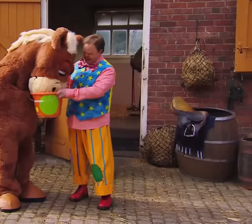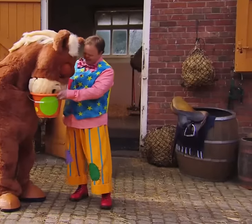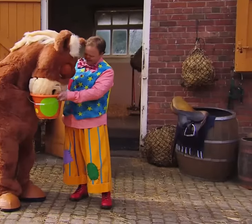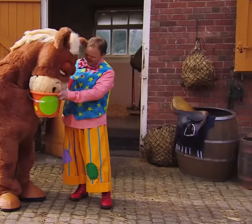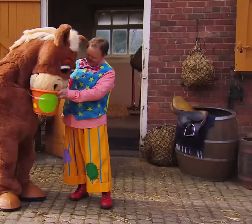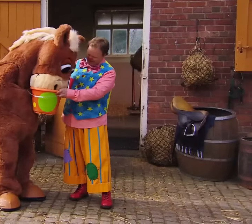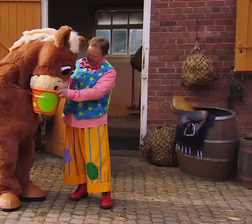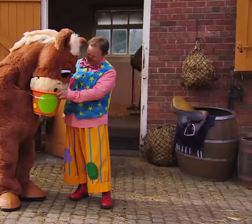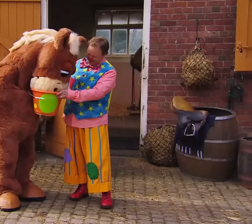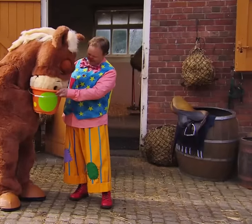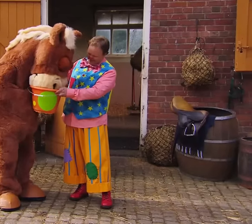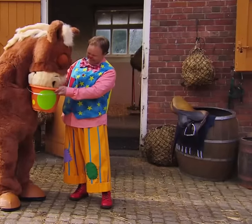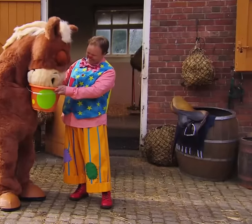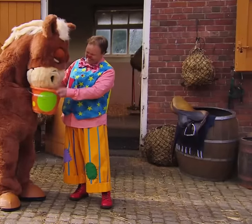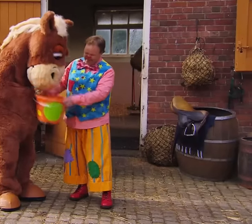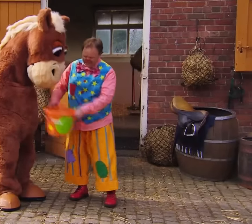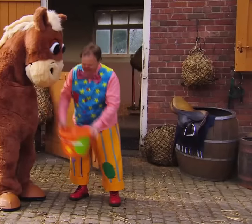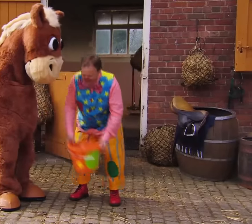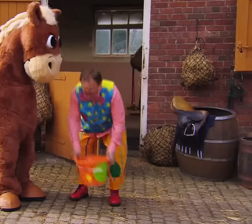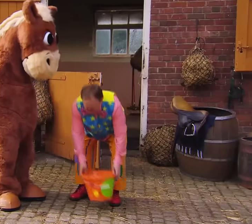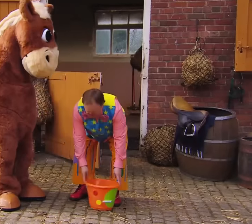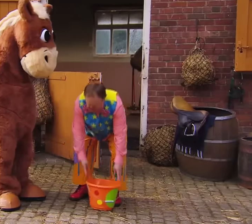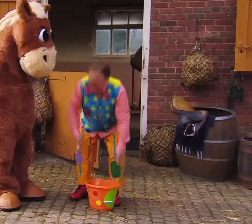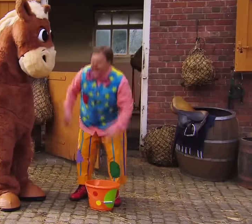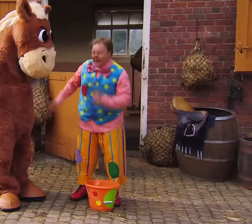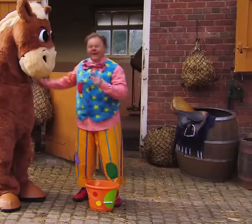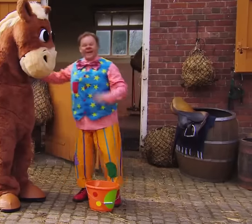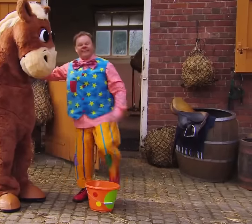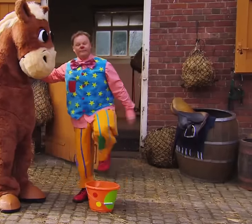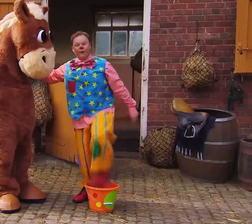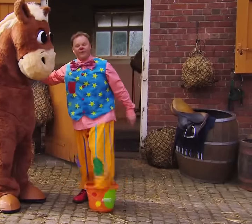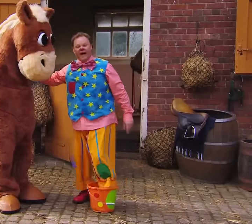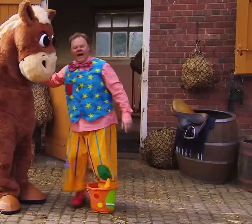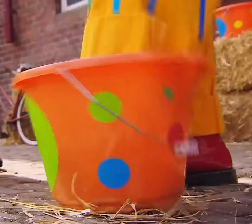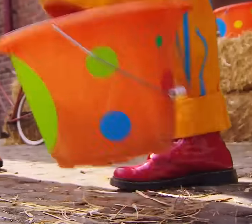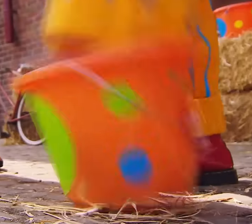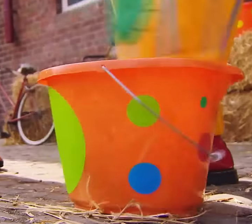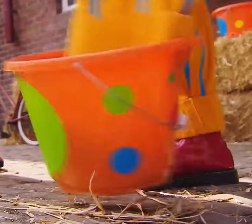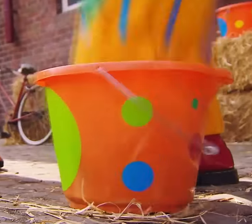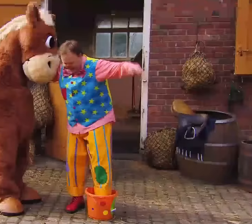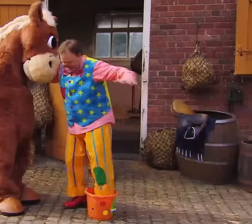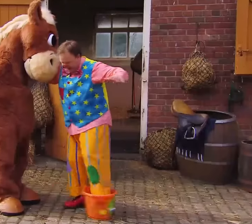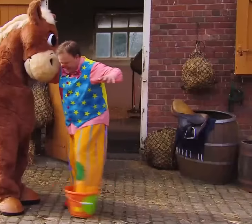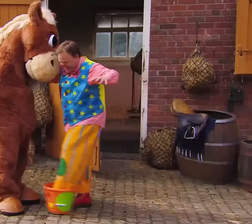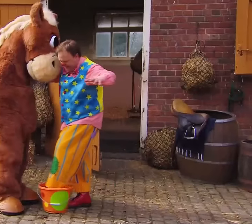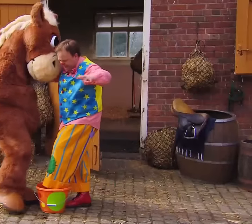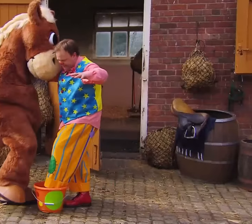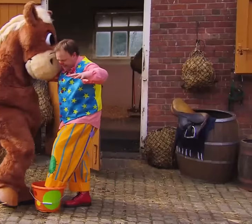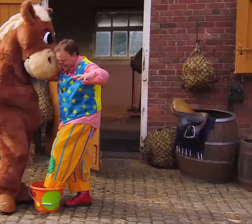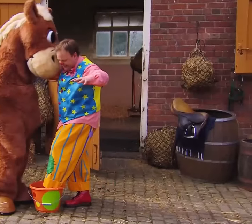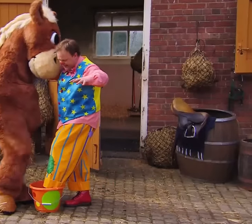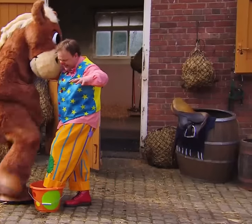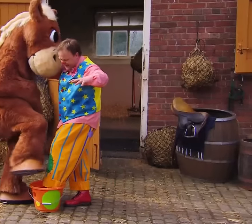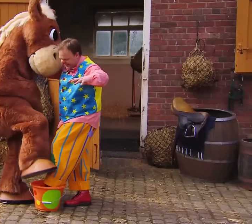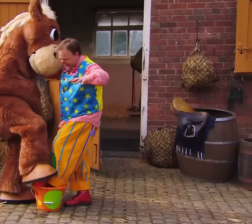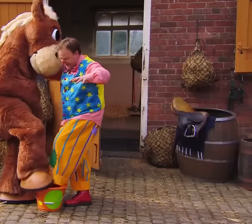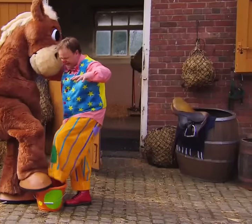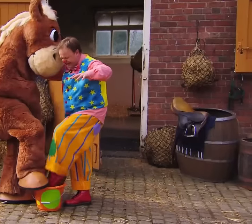There we are. Oh, well done. Now I'll get you some water. Oh, help me, Spotty. Thank